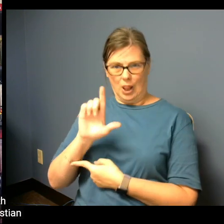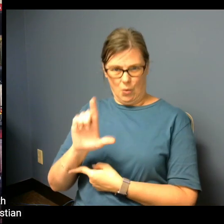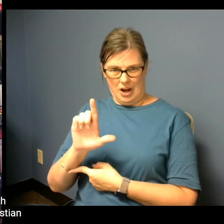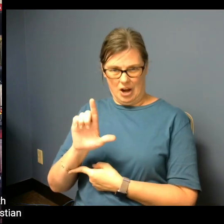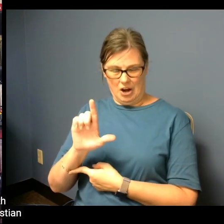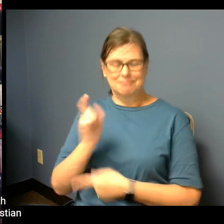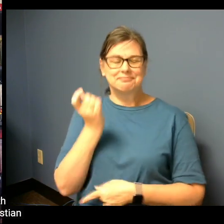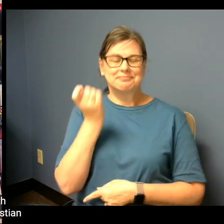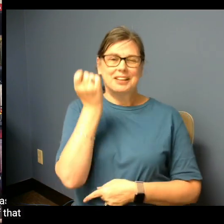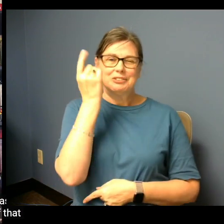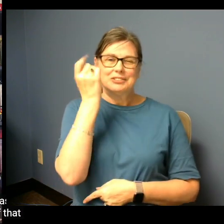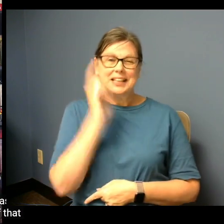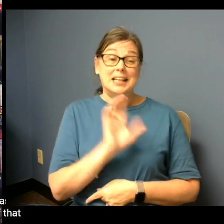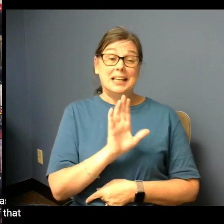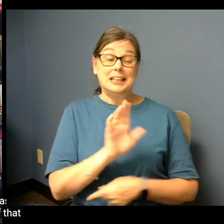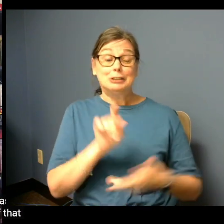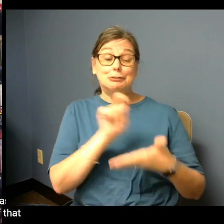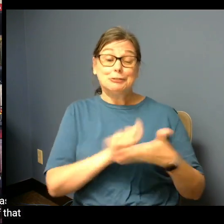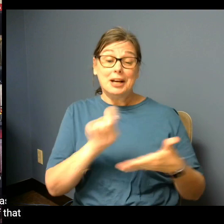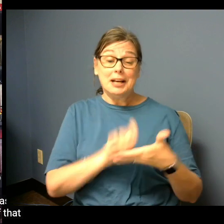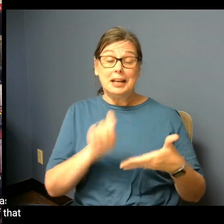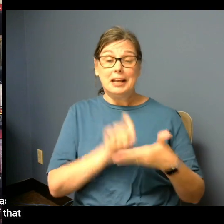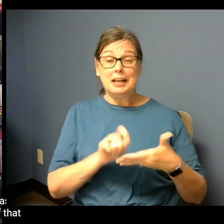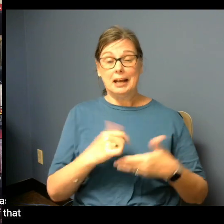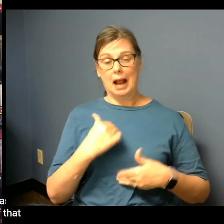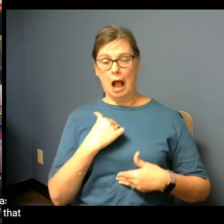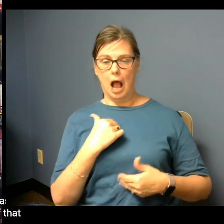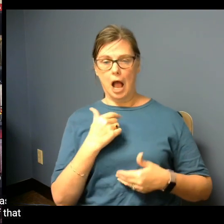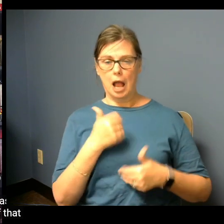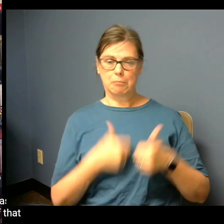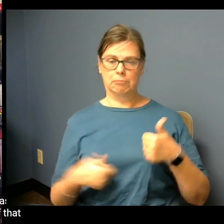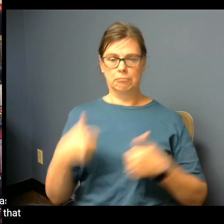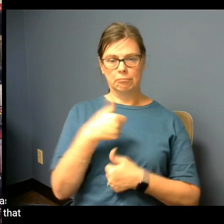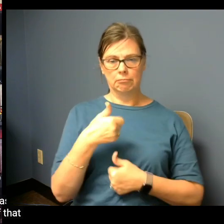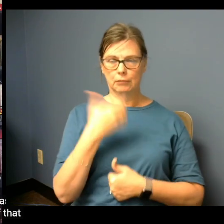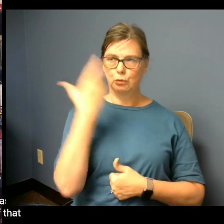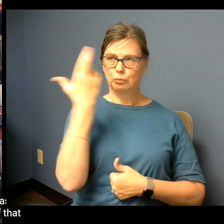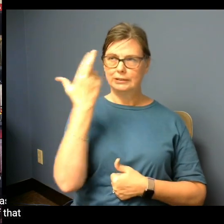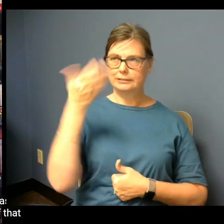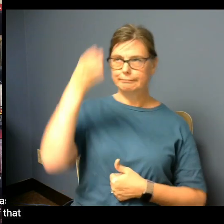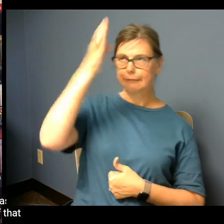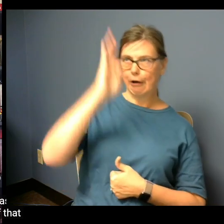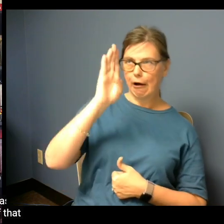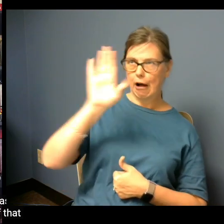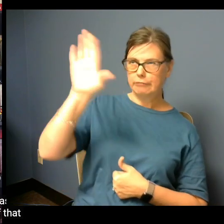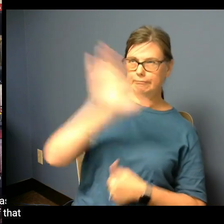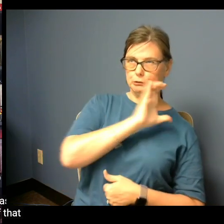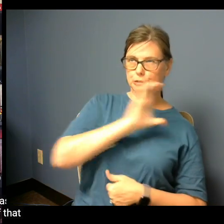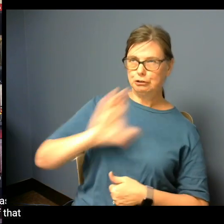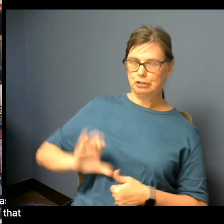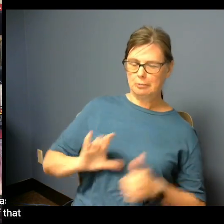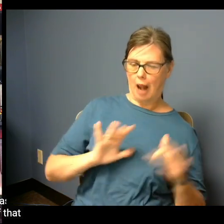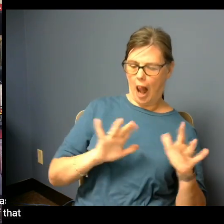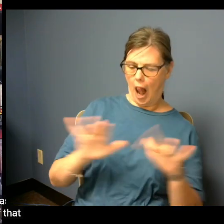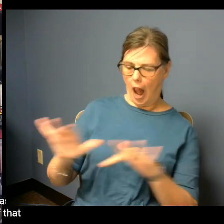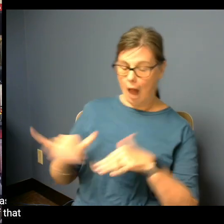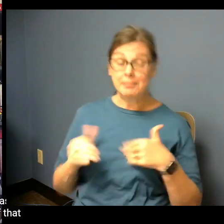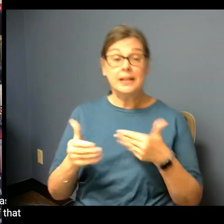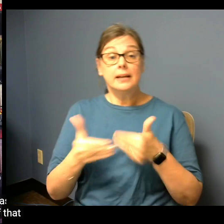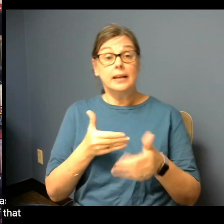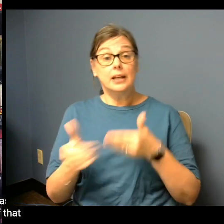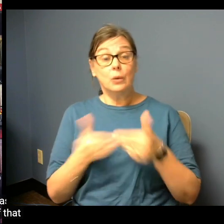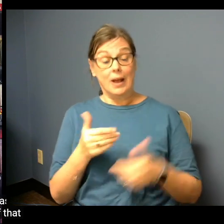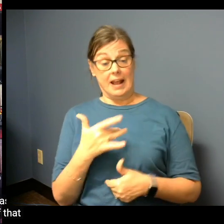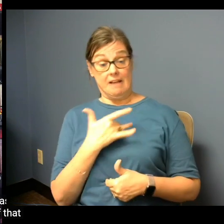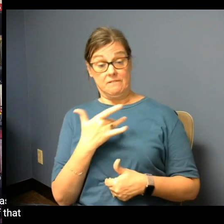superiority about Christian God, but he sees the Delaware as his friend.